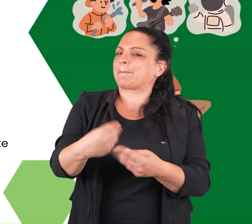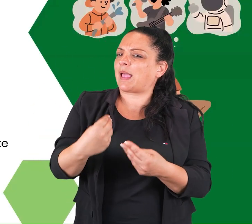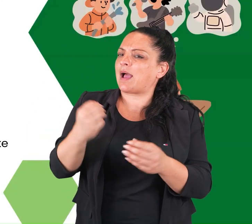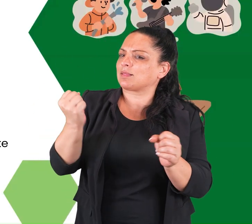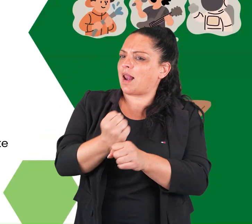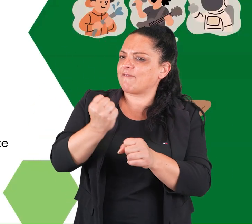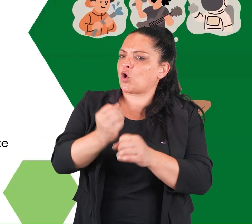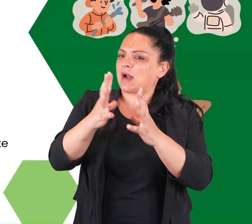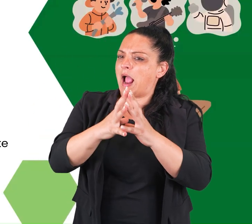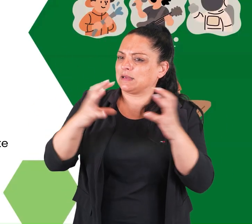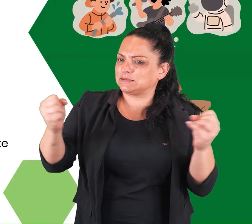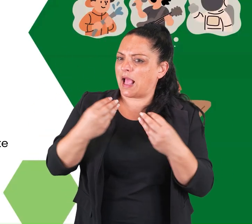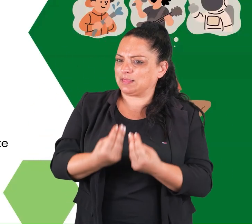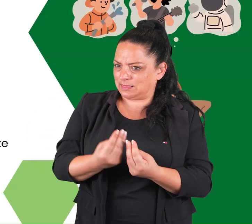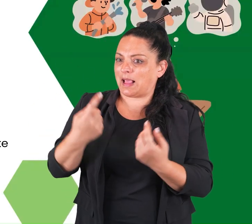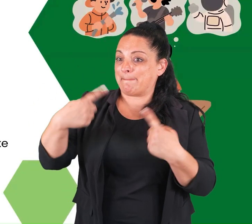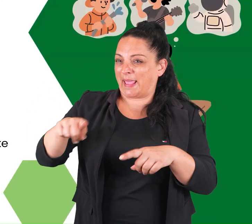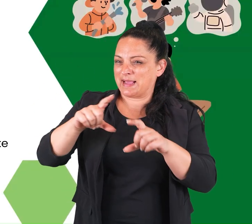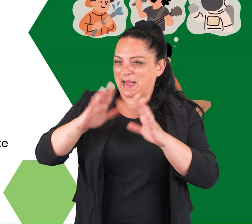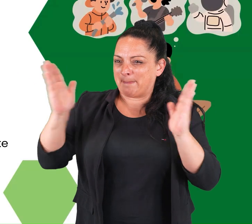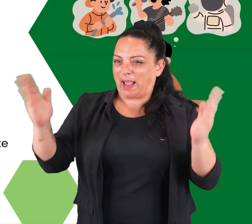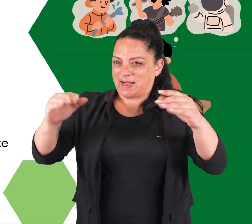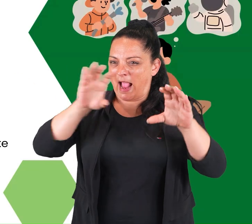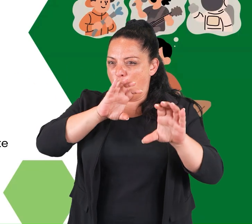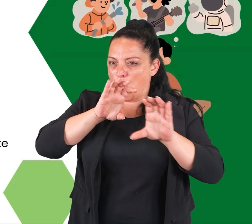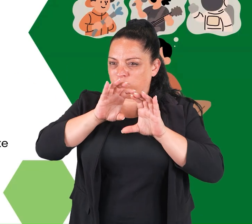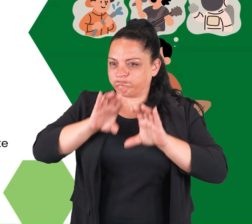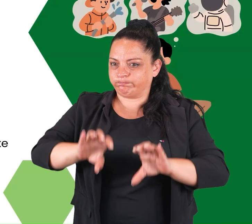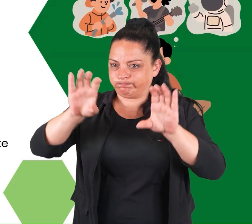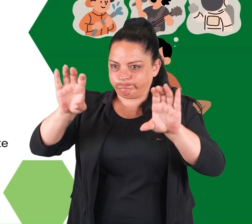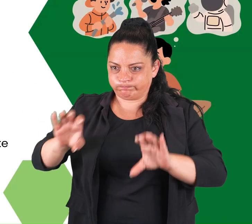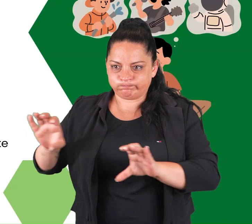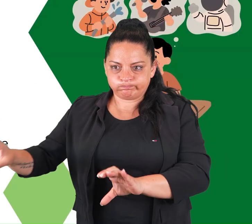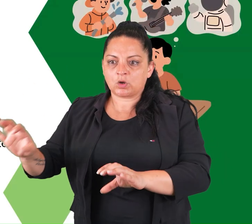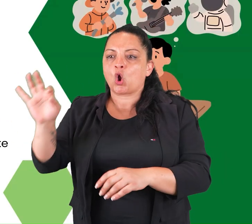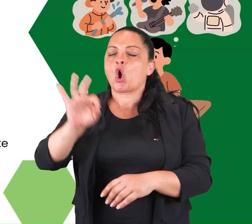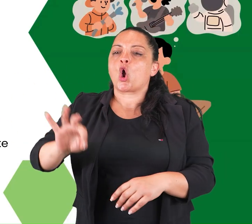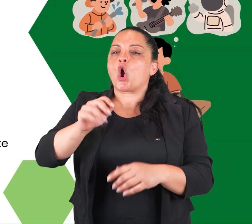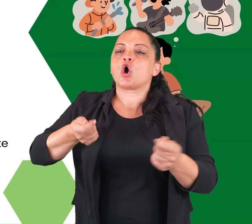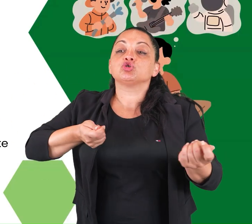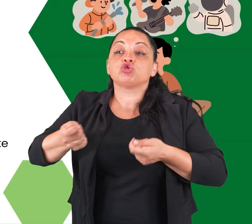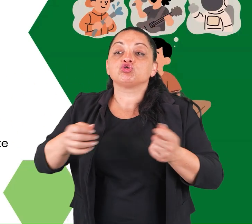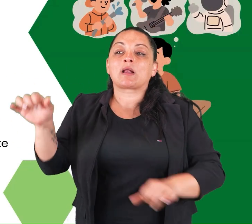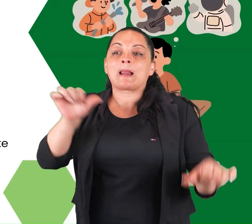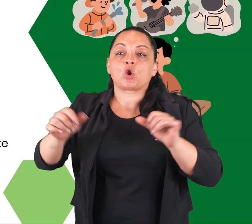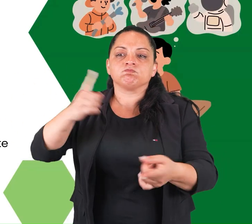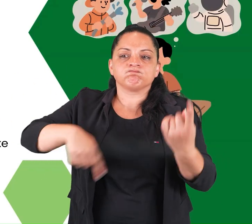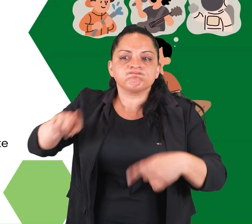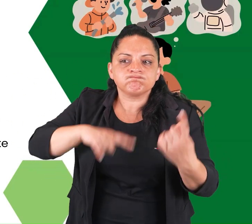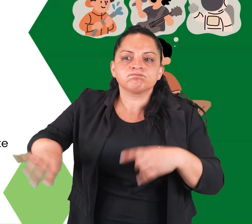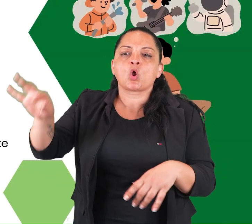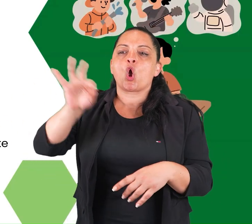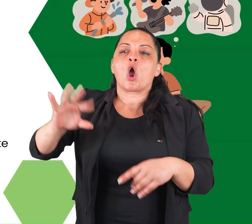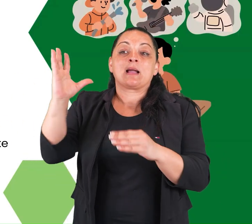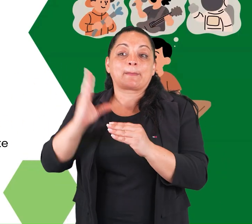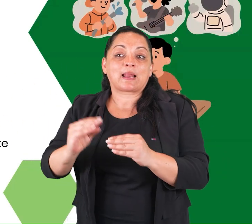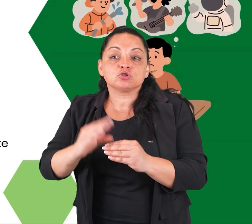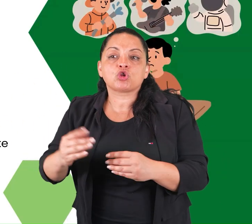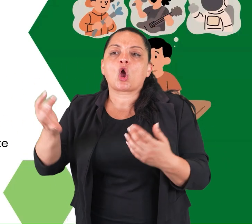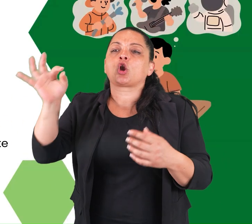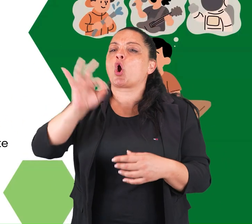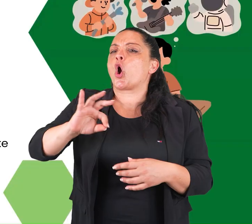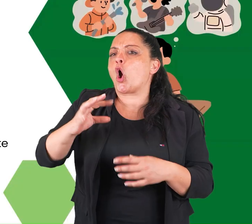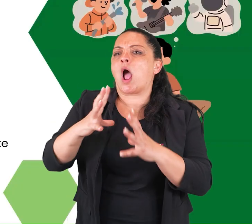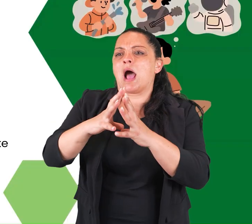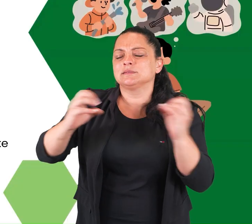pathways include working in solar installation company, managing or a recycling or repair workshop, or working